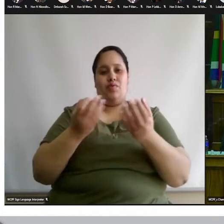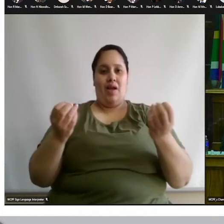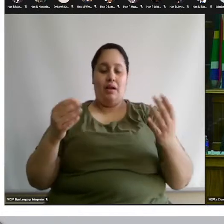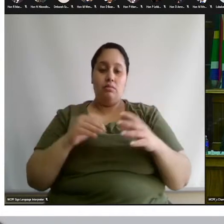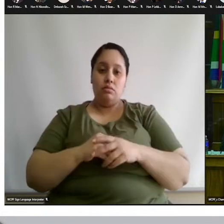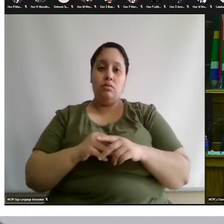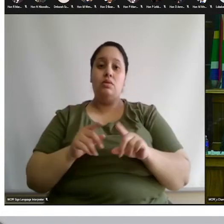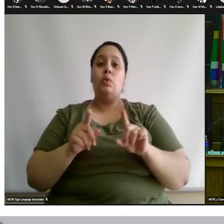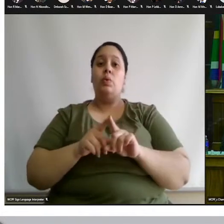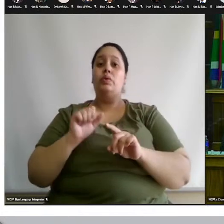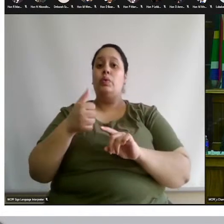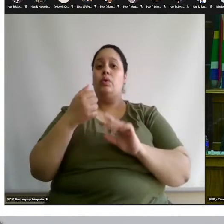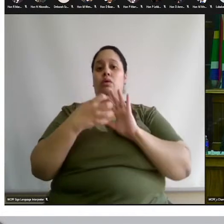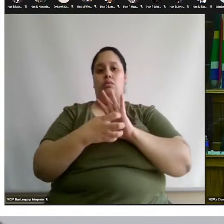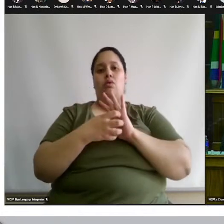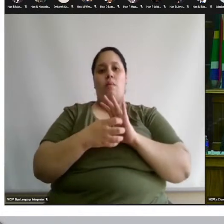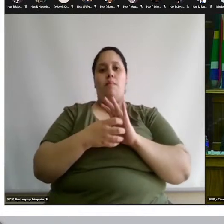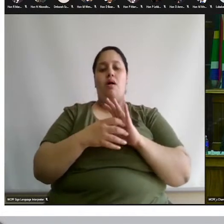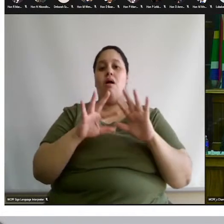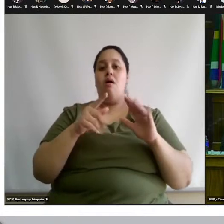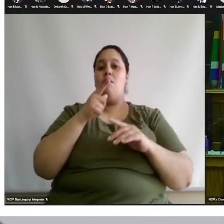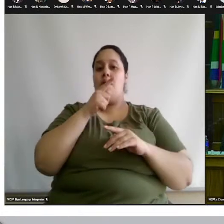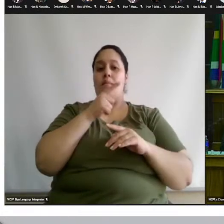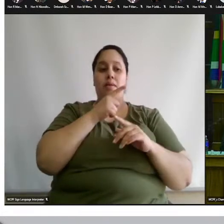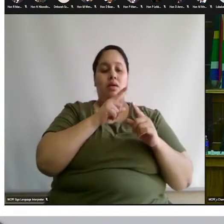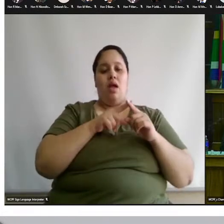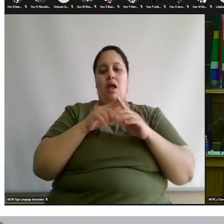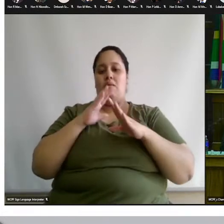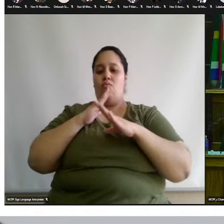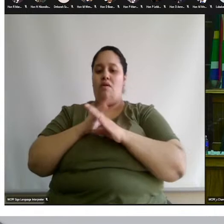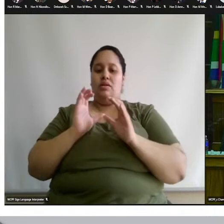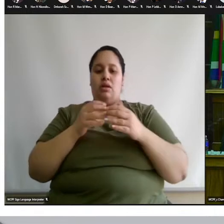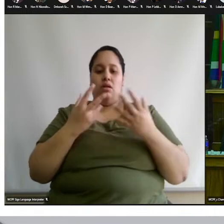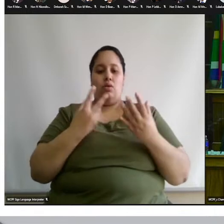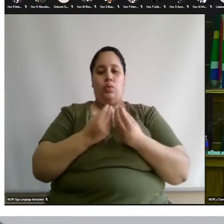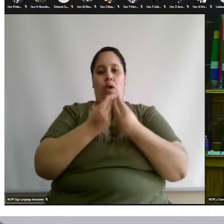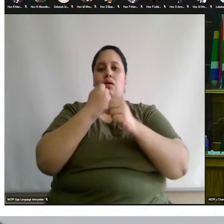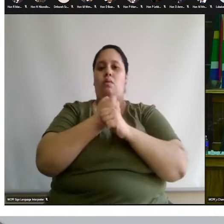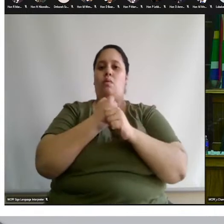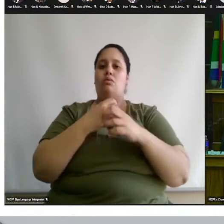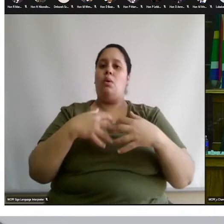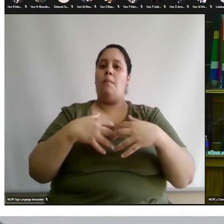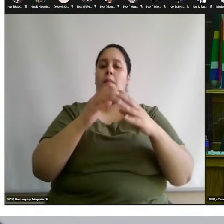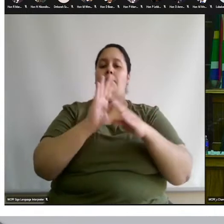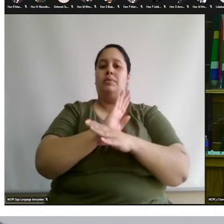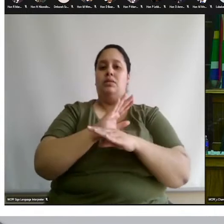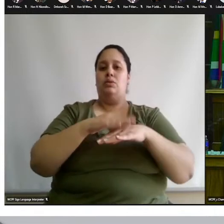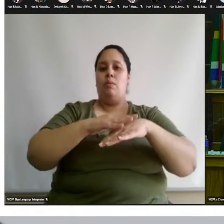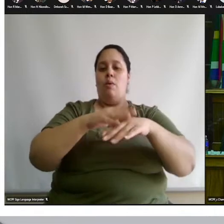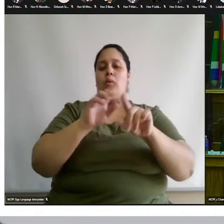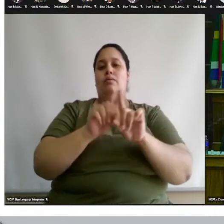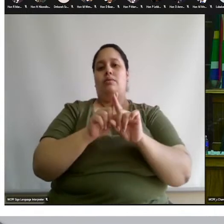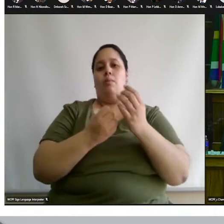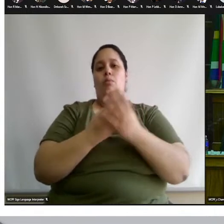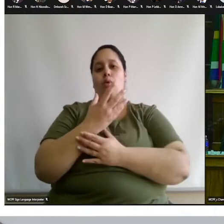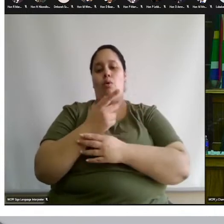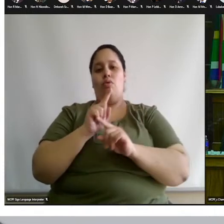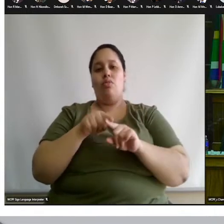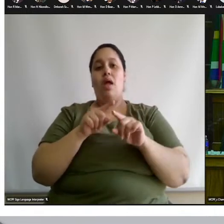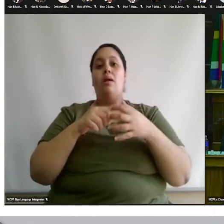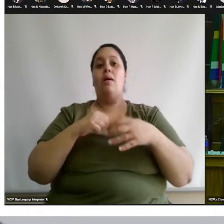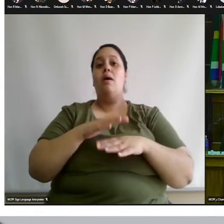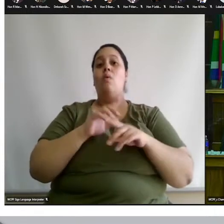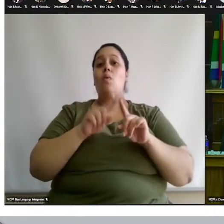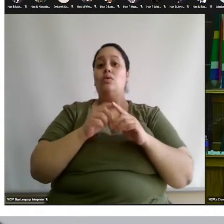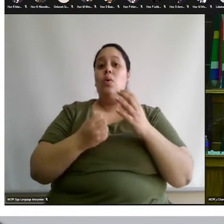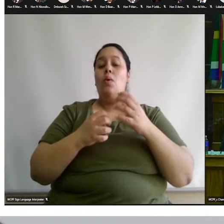how the public and private sector are working together to grow small businesses and, of course, create jobs, especially in the